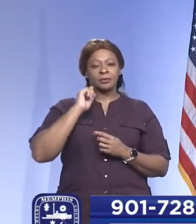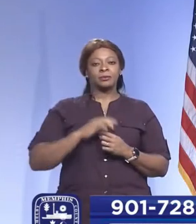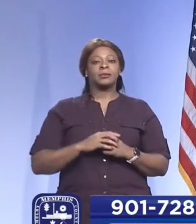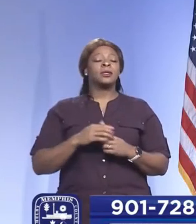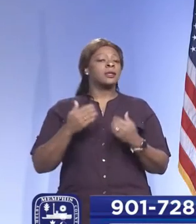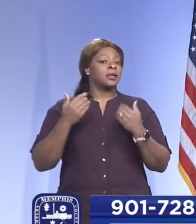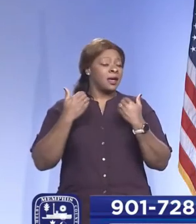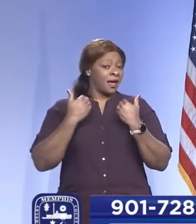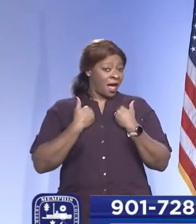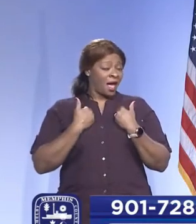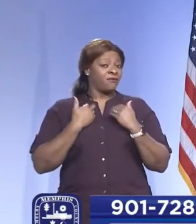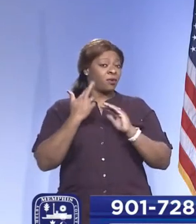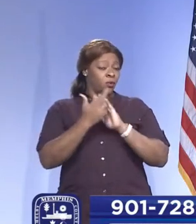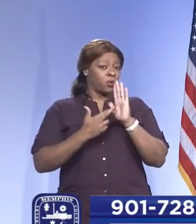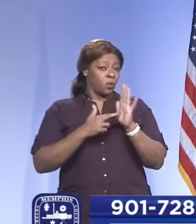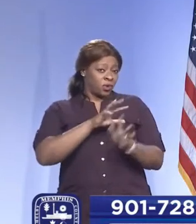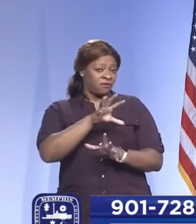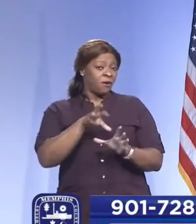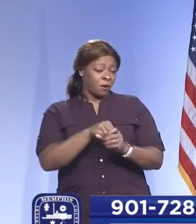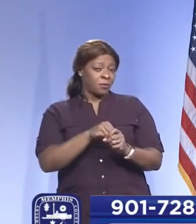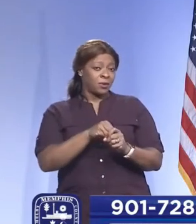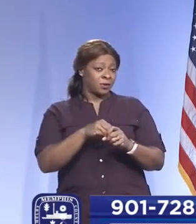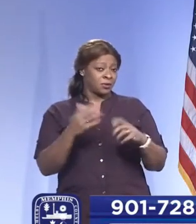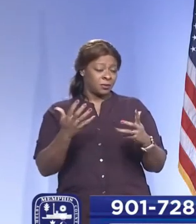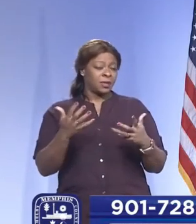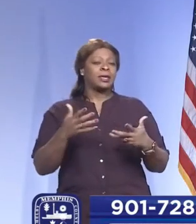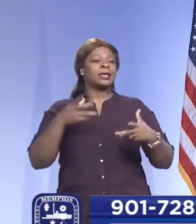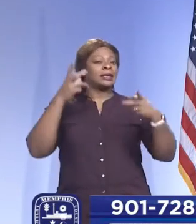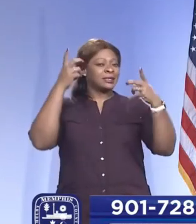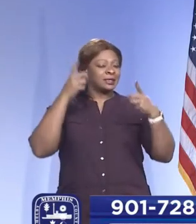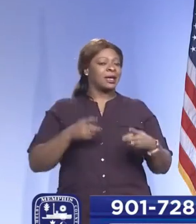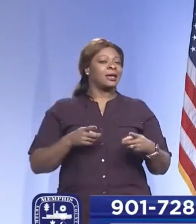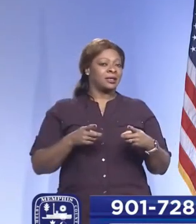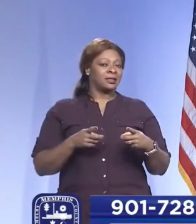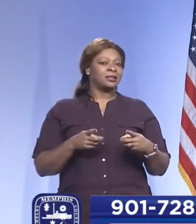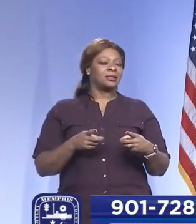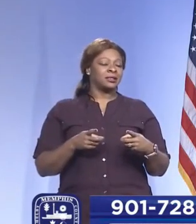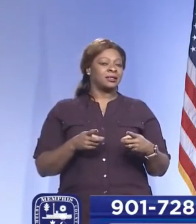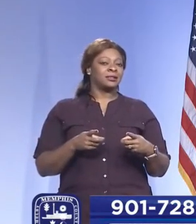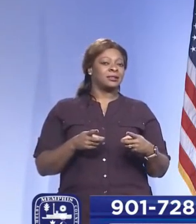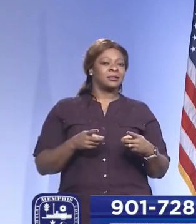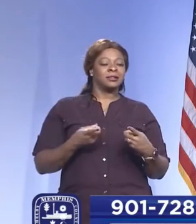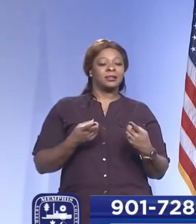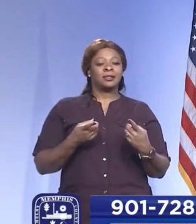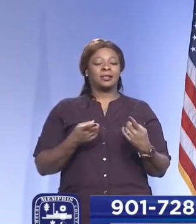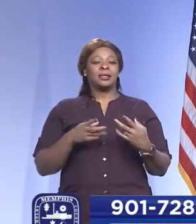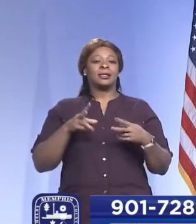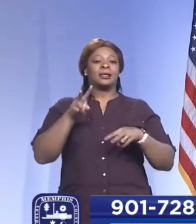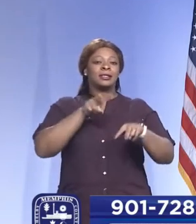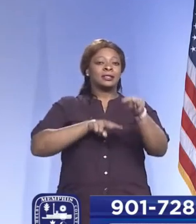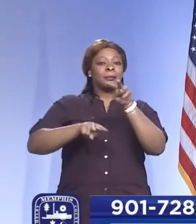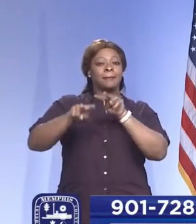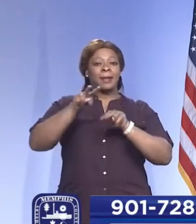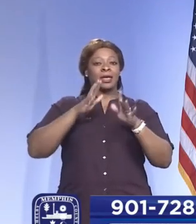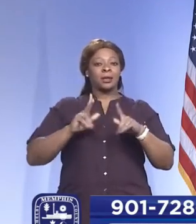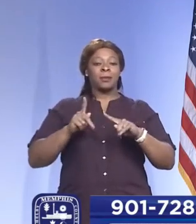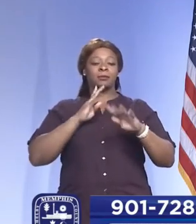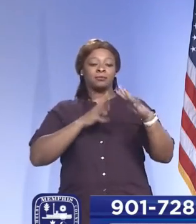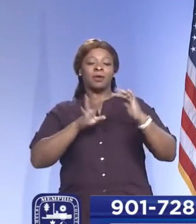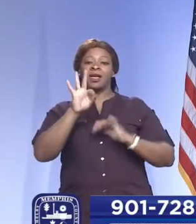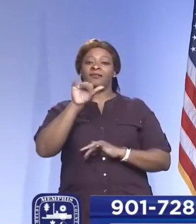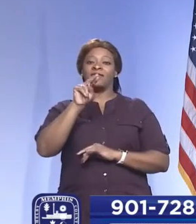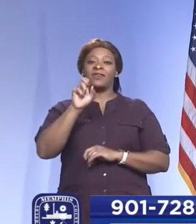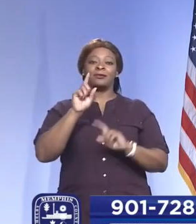does have a role in is determining the spectators and the fans